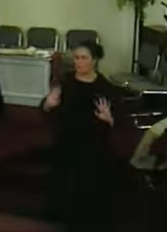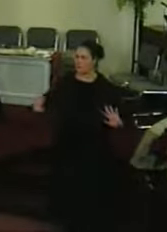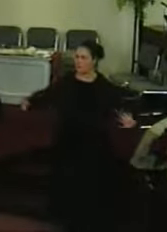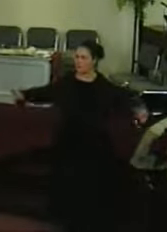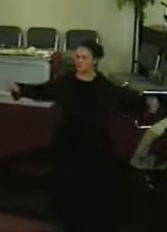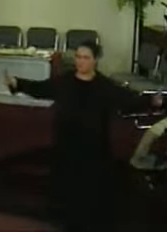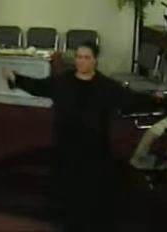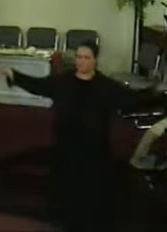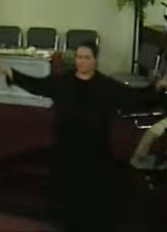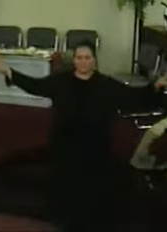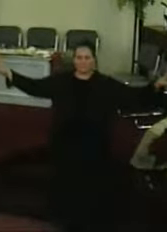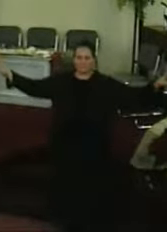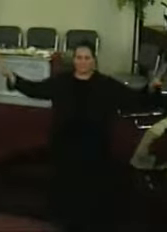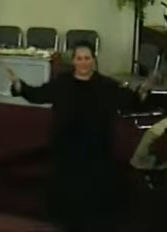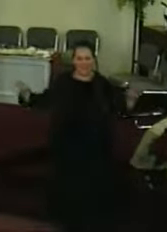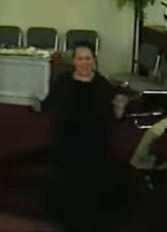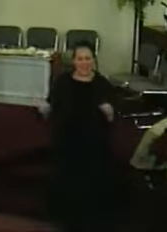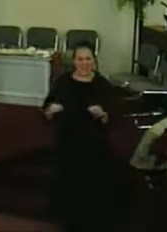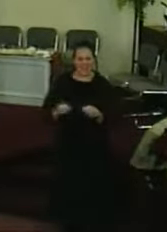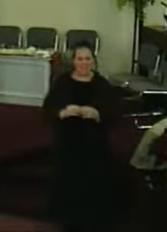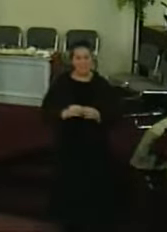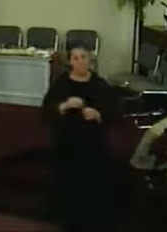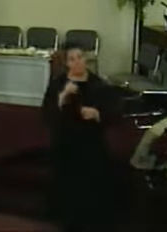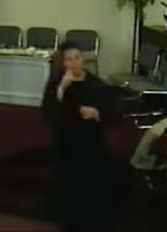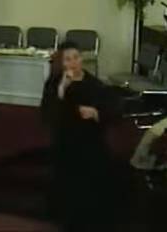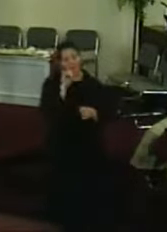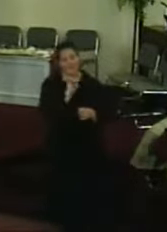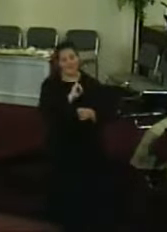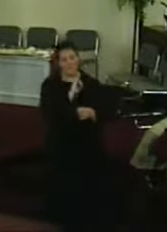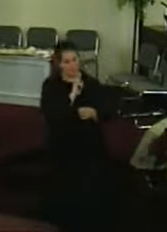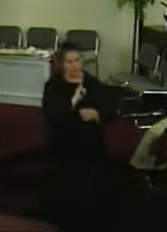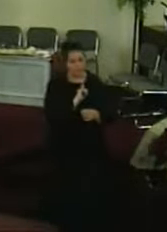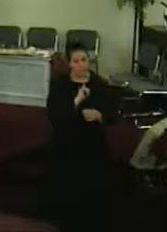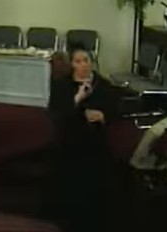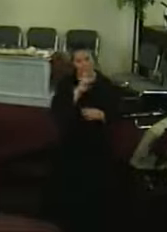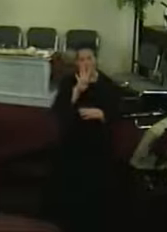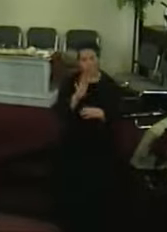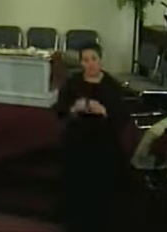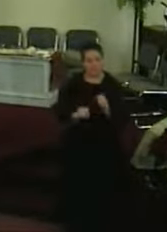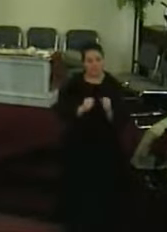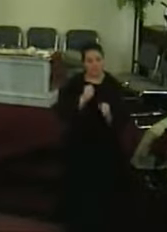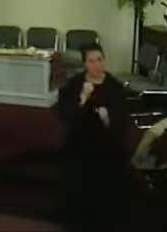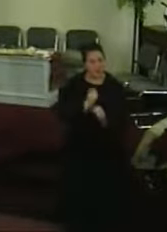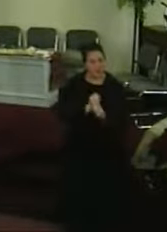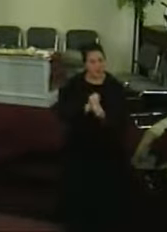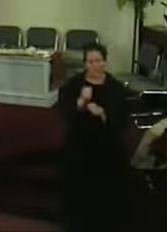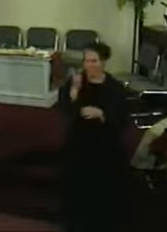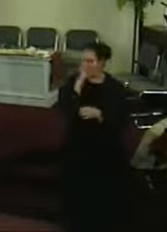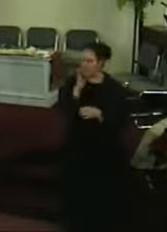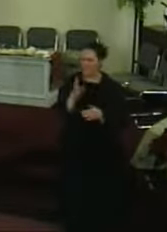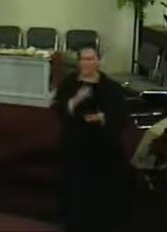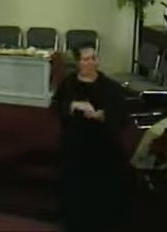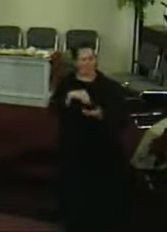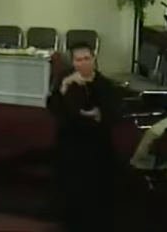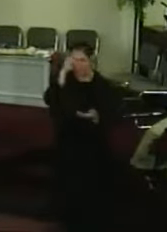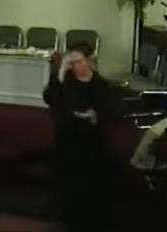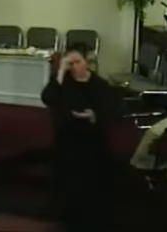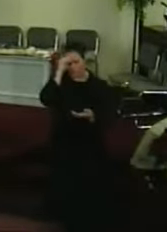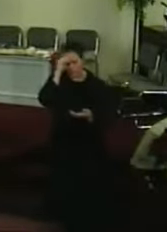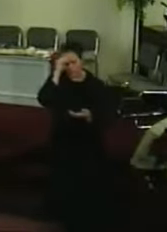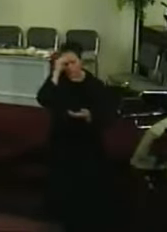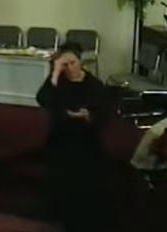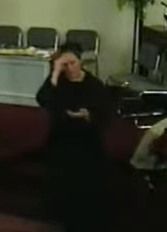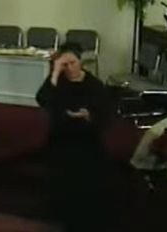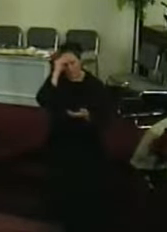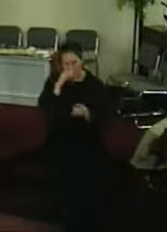But they went through all those 40 years and never did learn. And when you insist on a microscopic